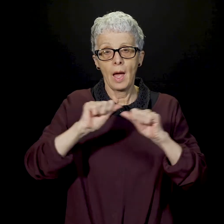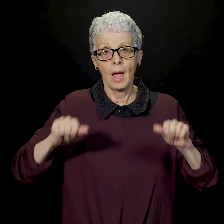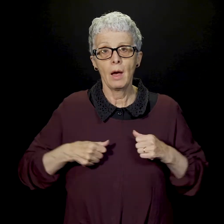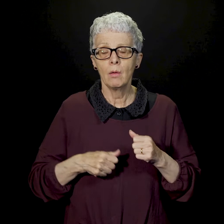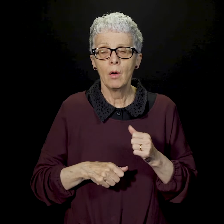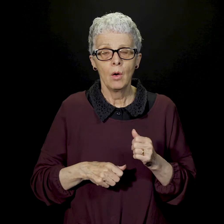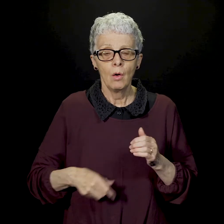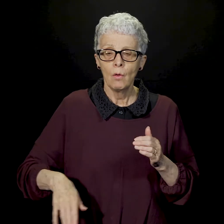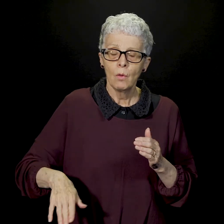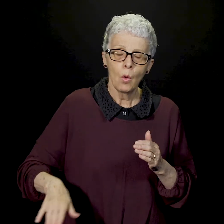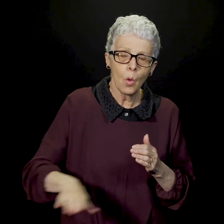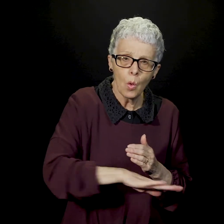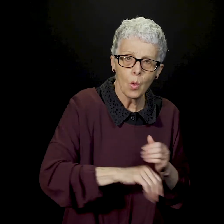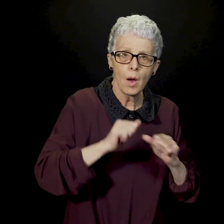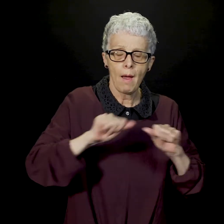entire lives.